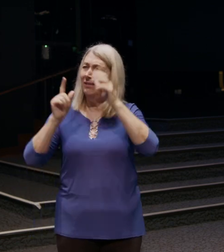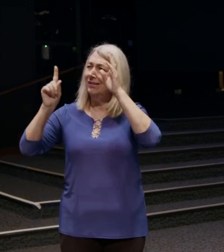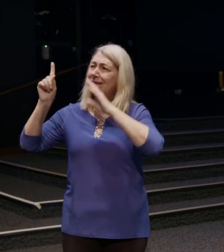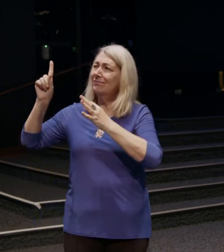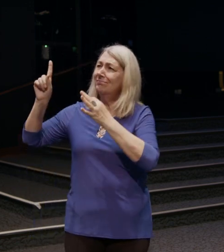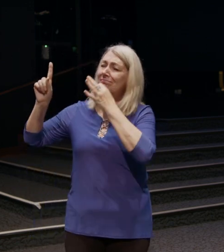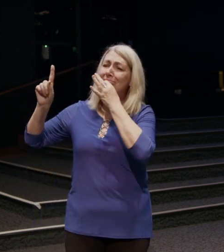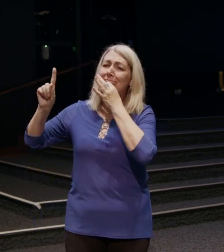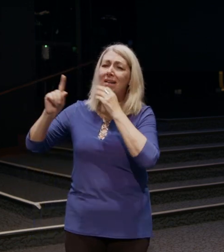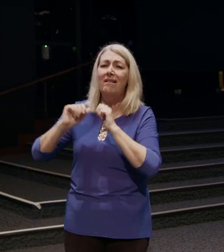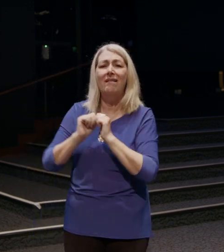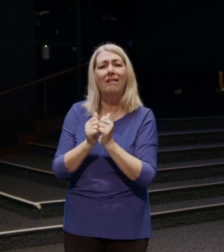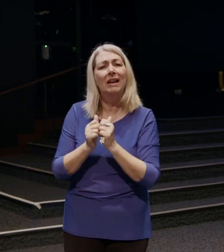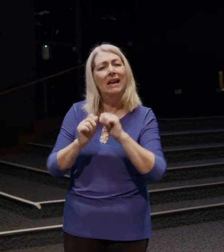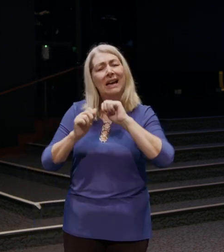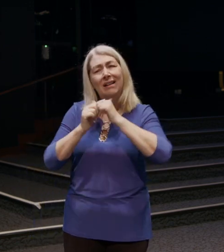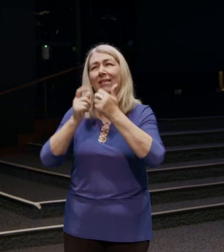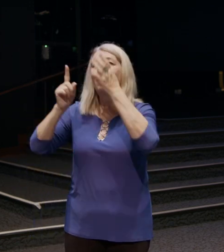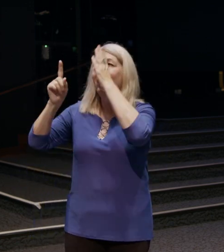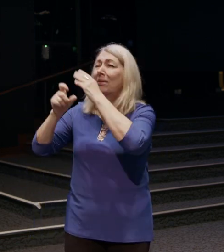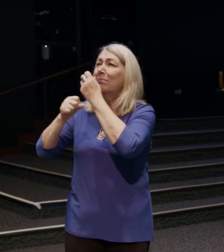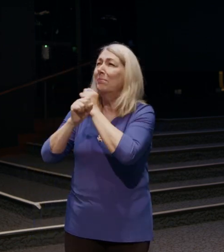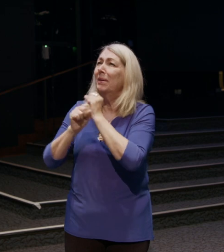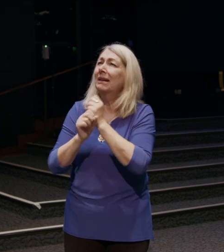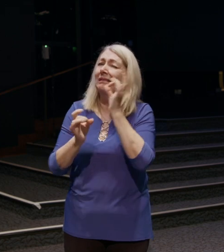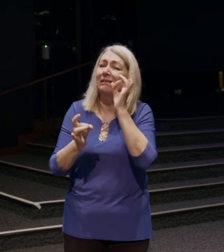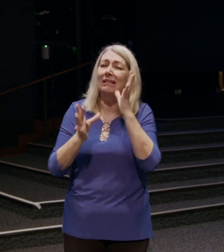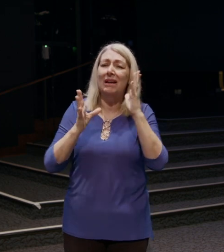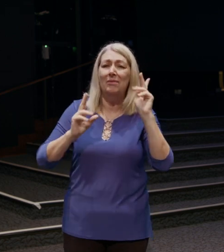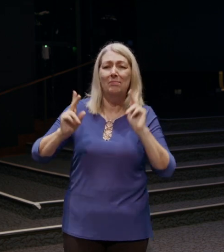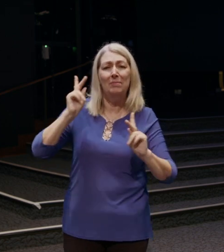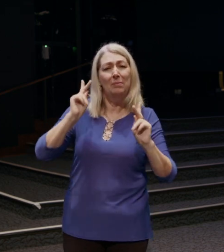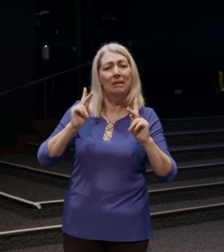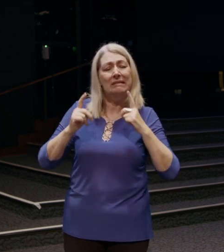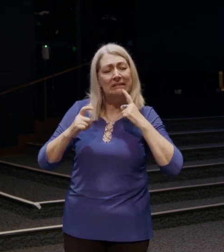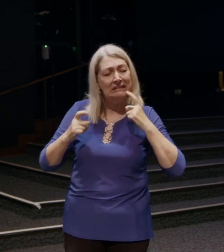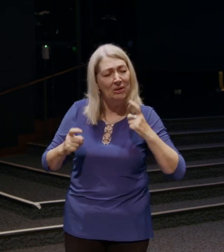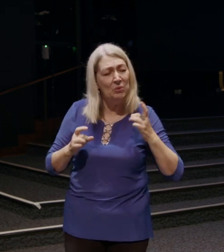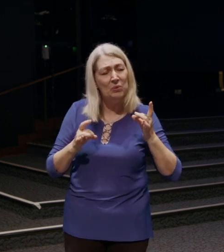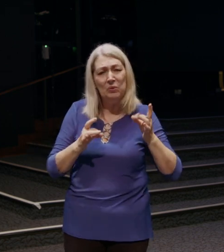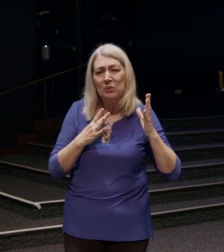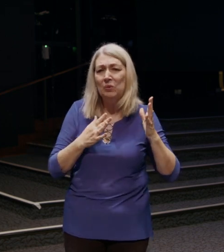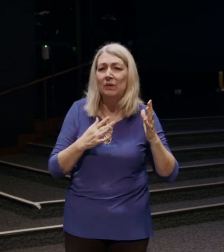How does God make evil people right with him?